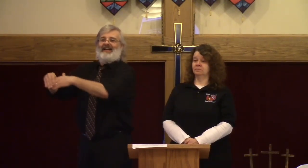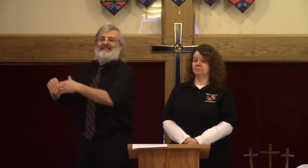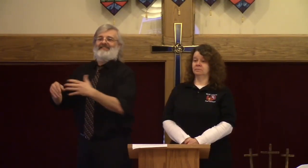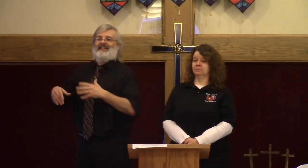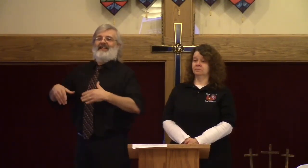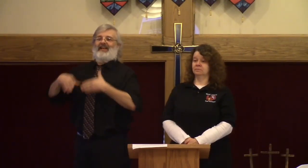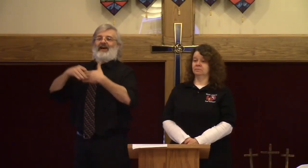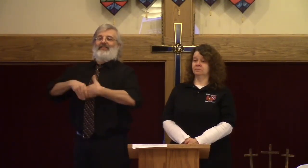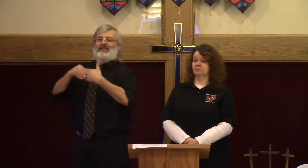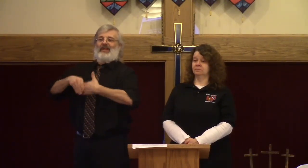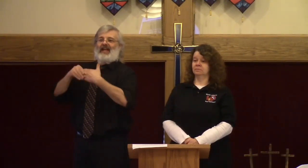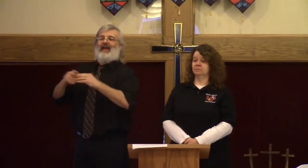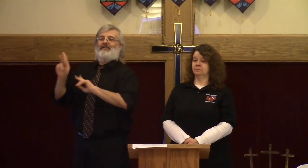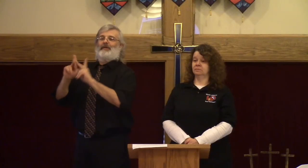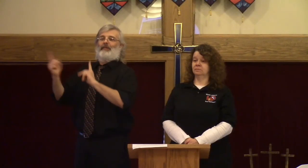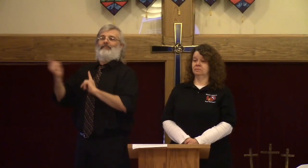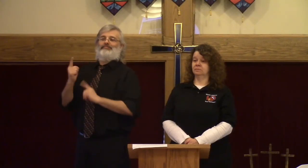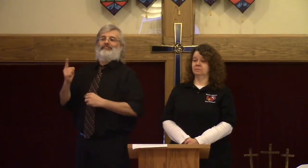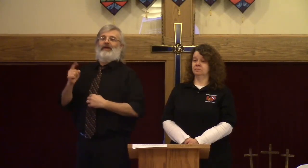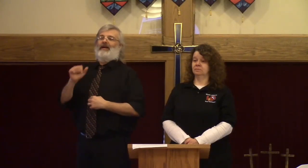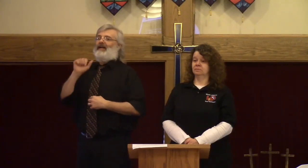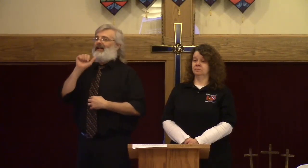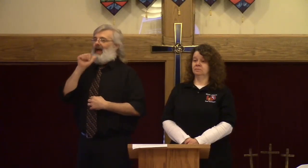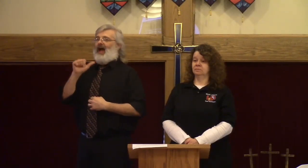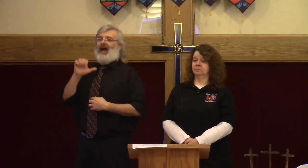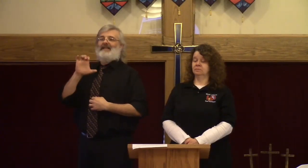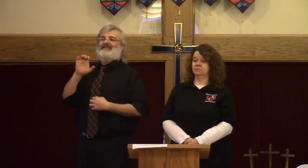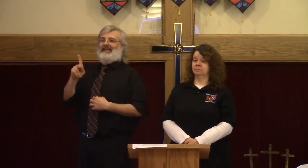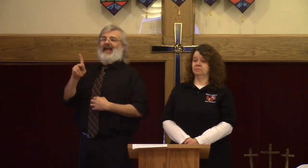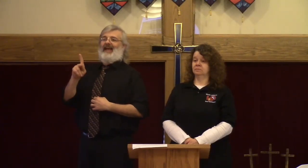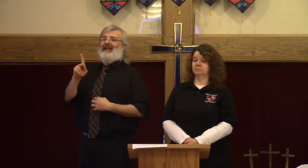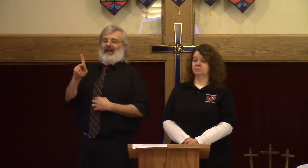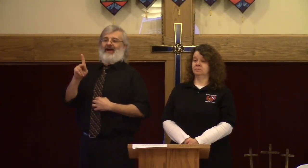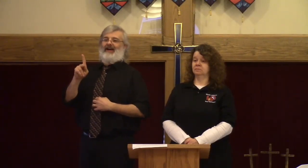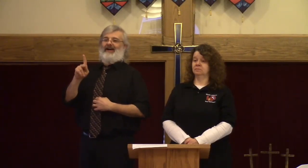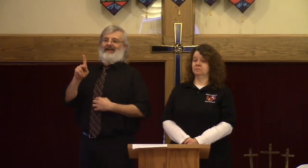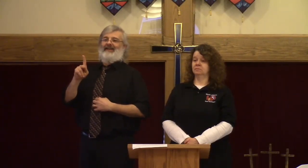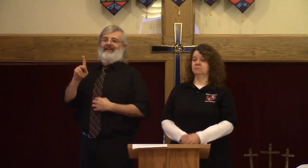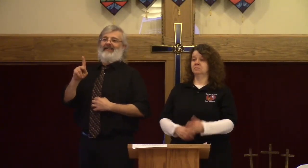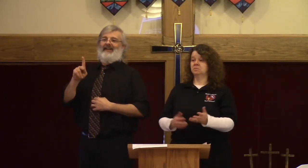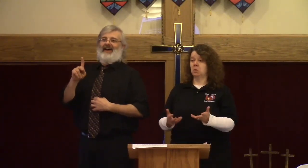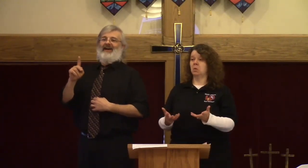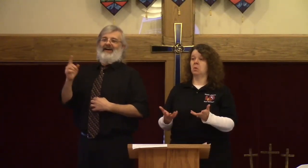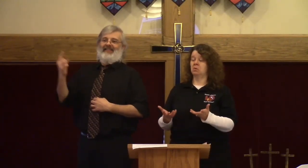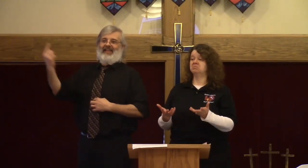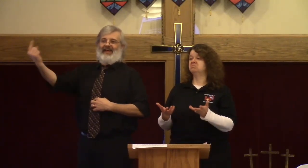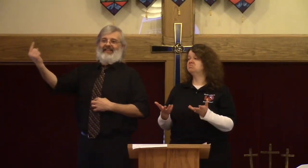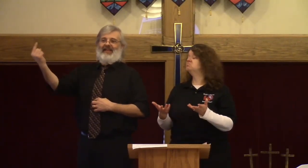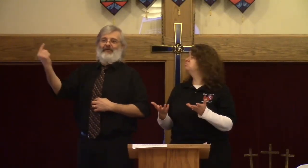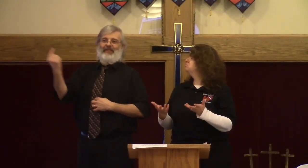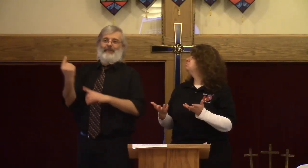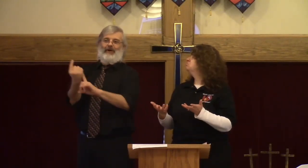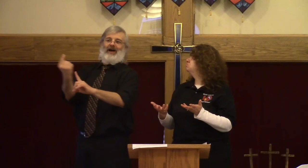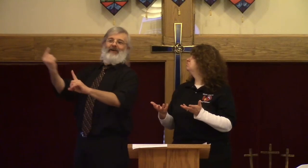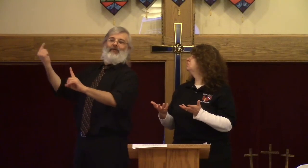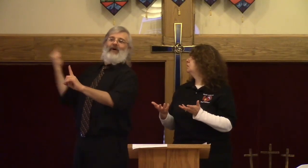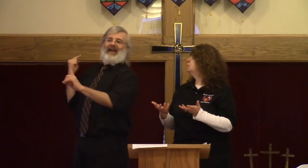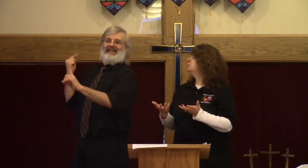hands. They shake hands. People. Nah, CK. Yeah, they will avoid.